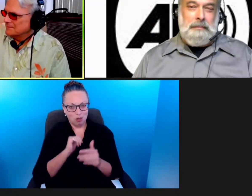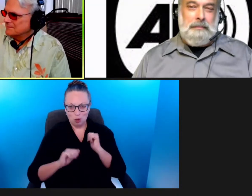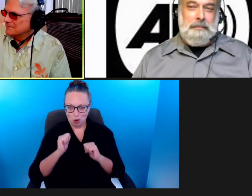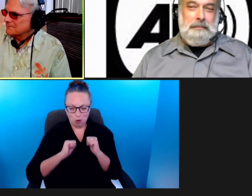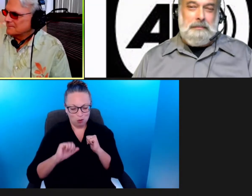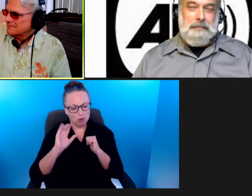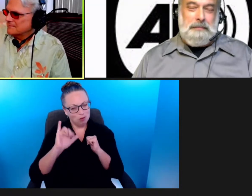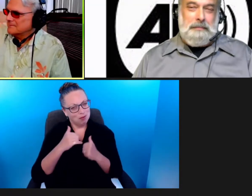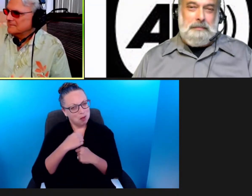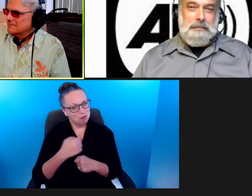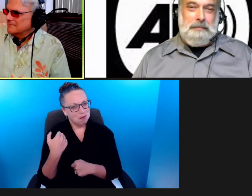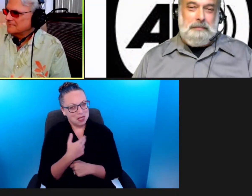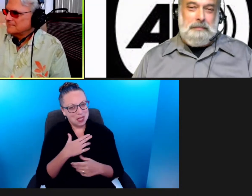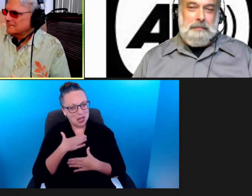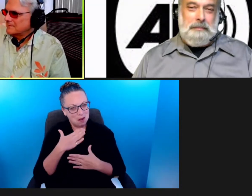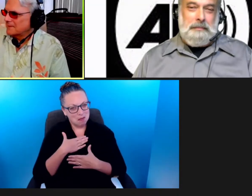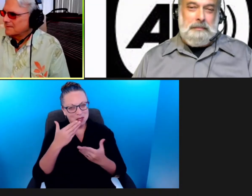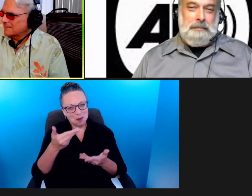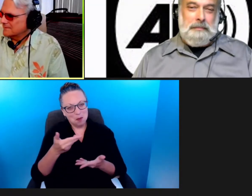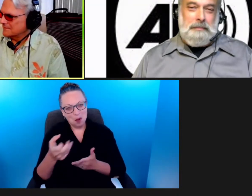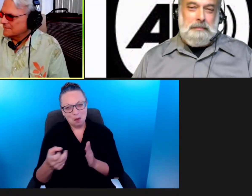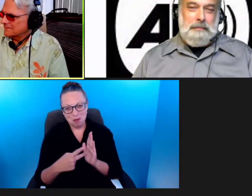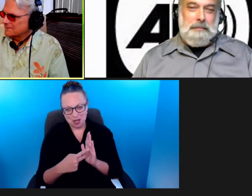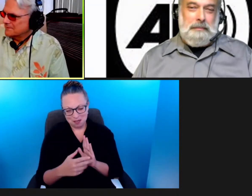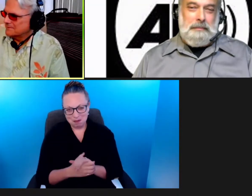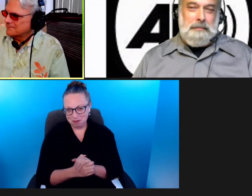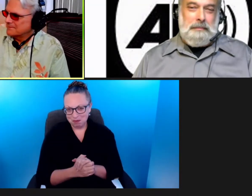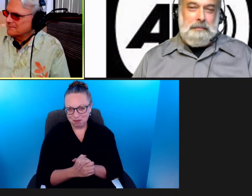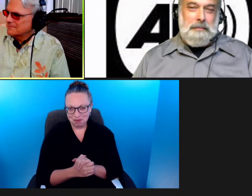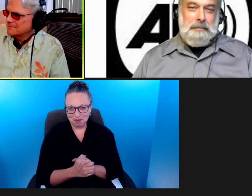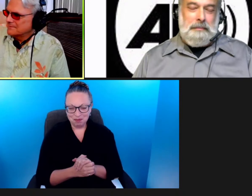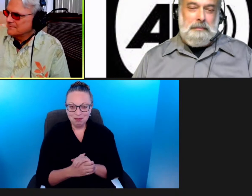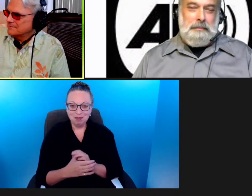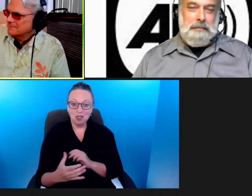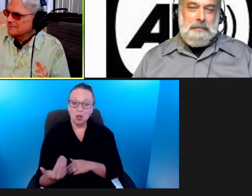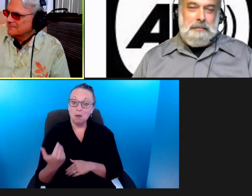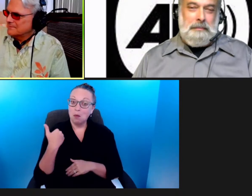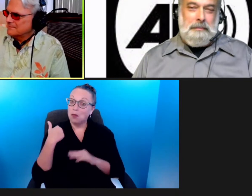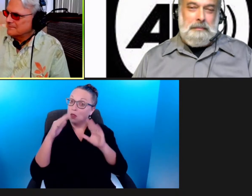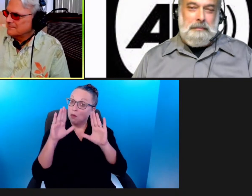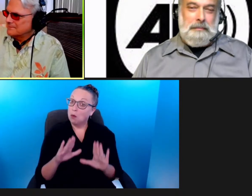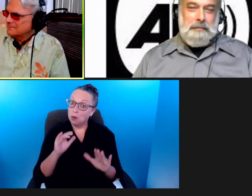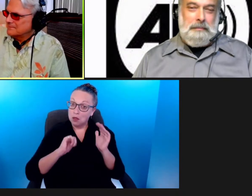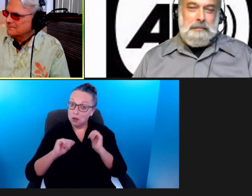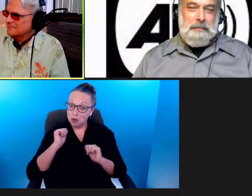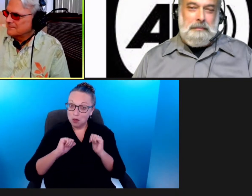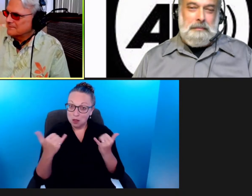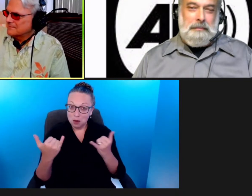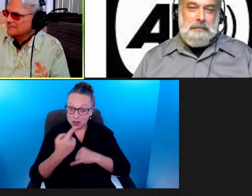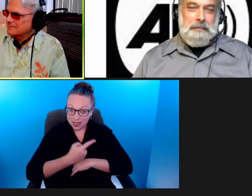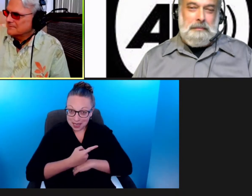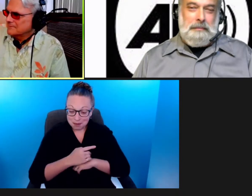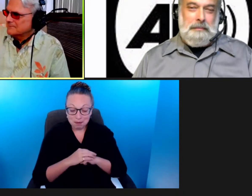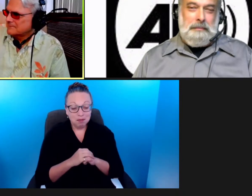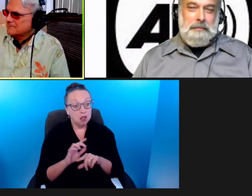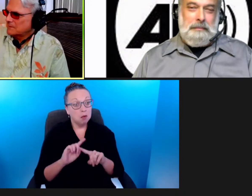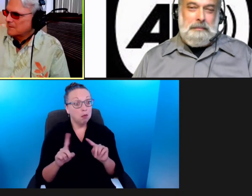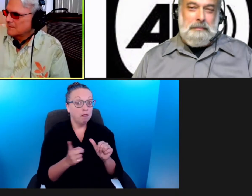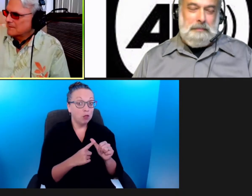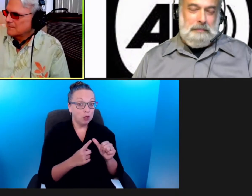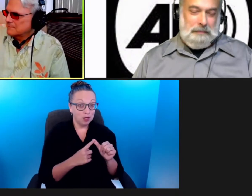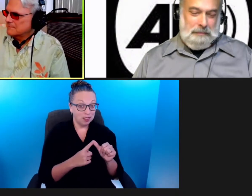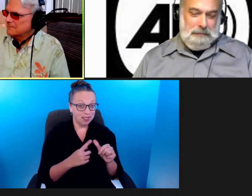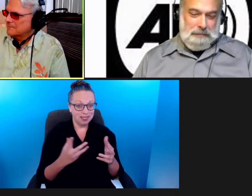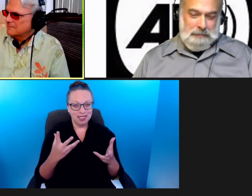happy. Welcome back. And we have a great show today. But first of all, I want to